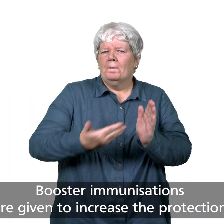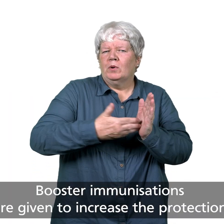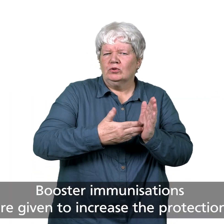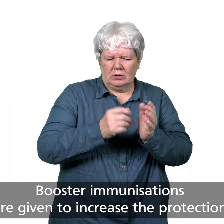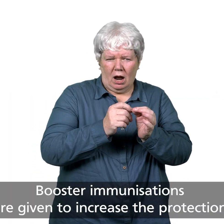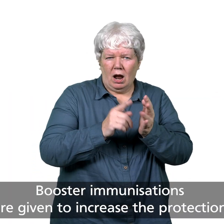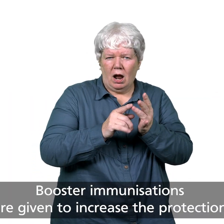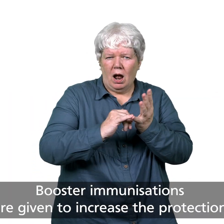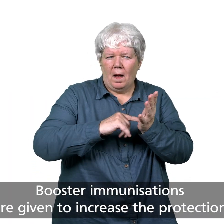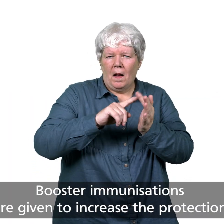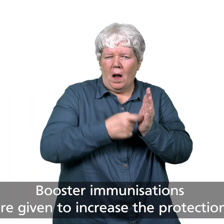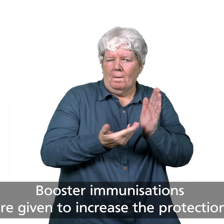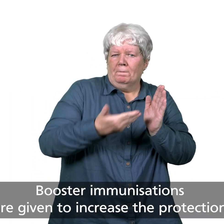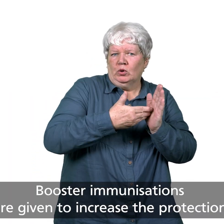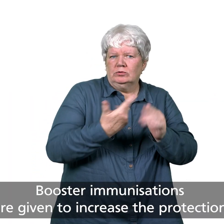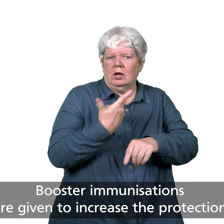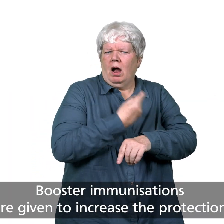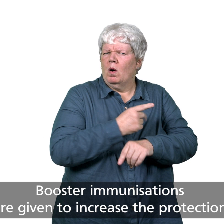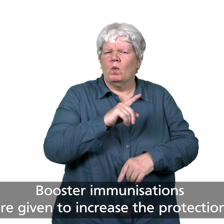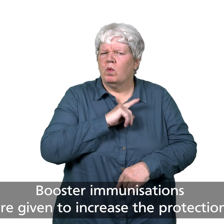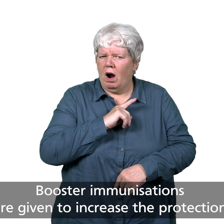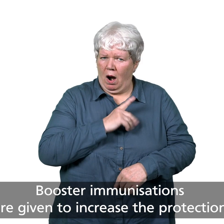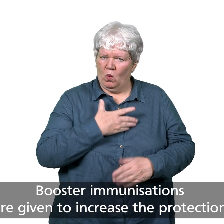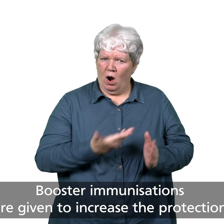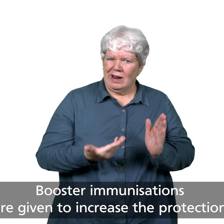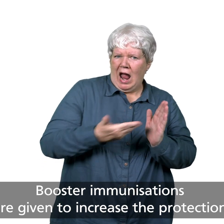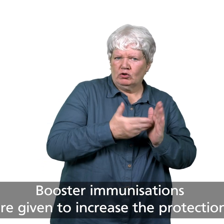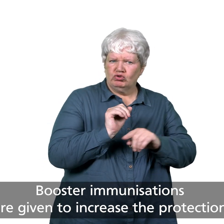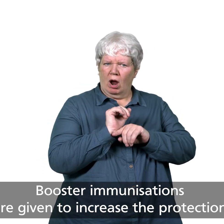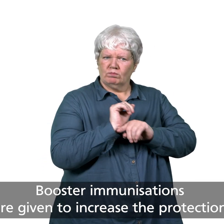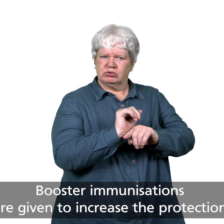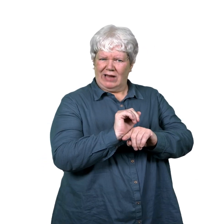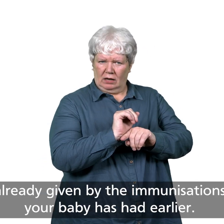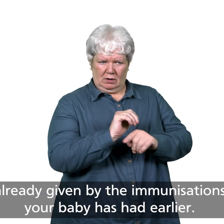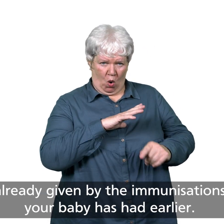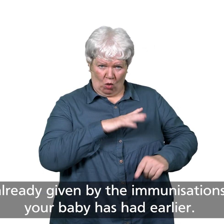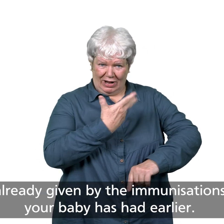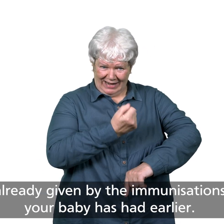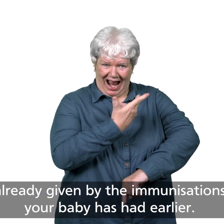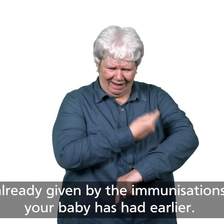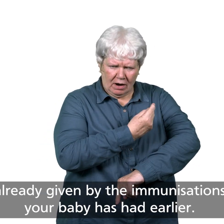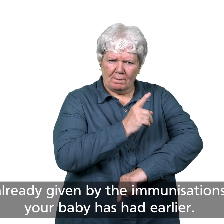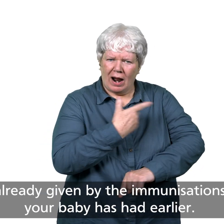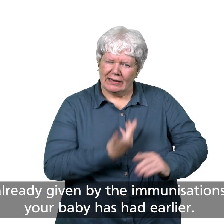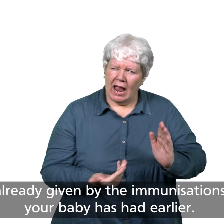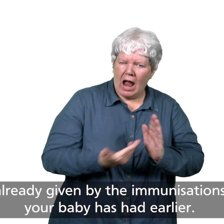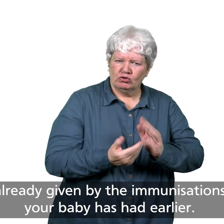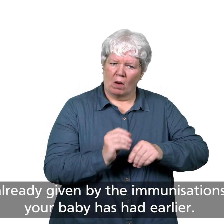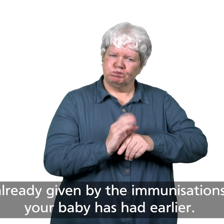Booster immunisations are given to increase the protection already given by the immunisations your